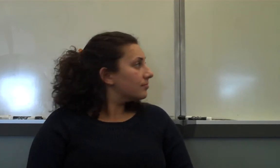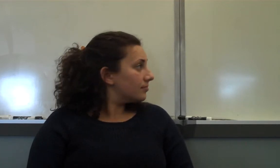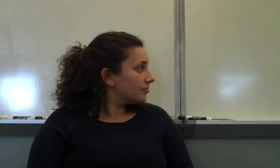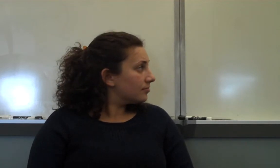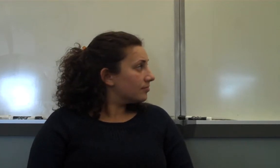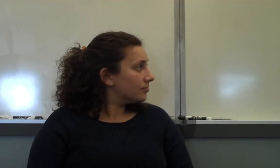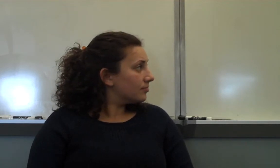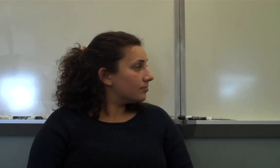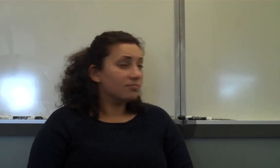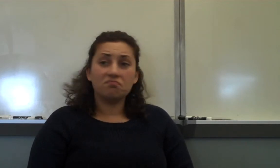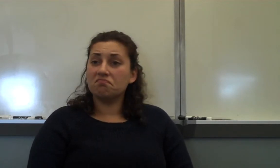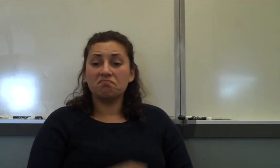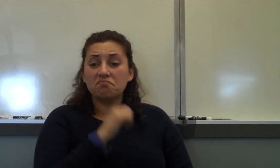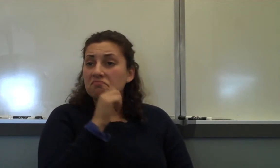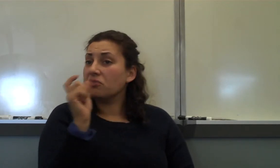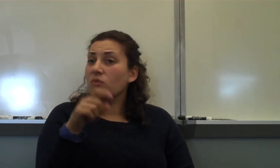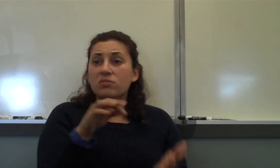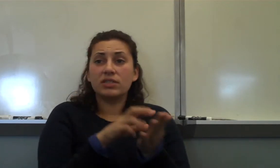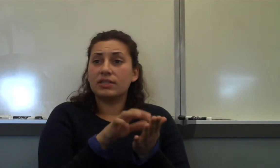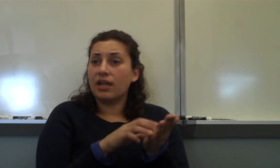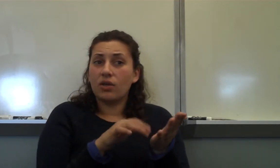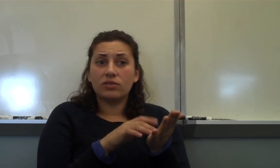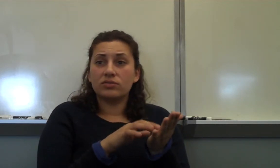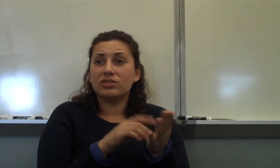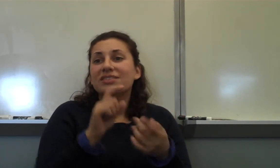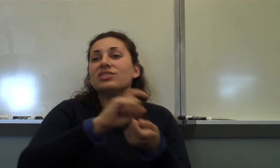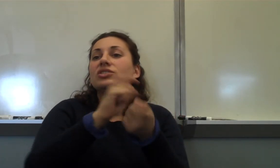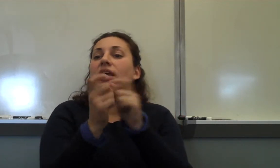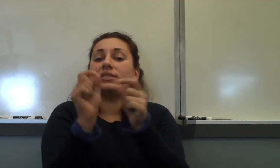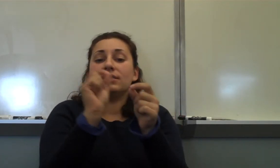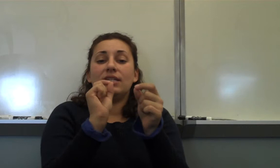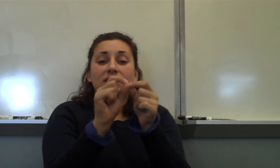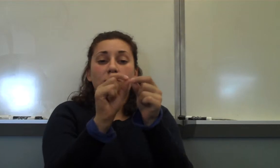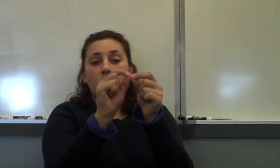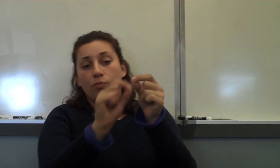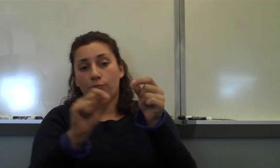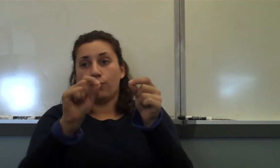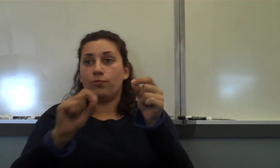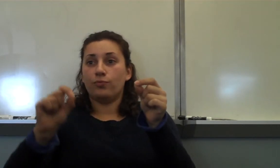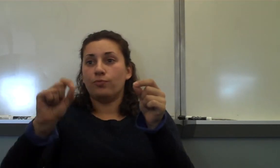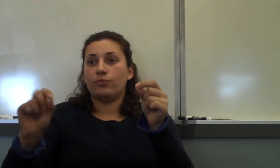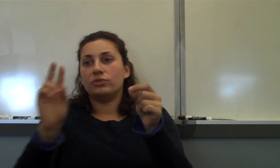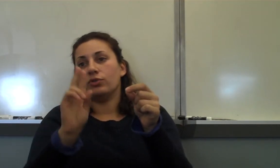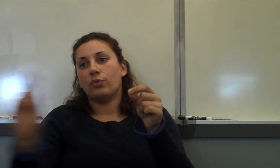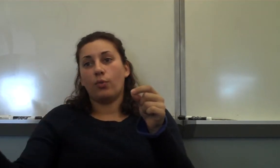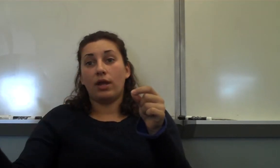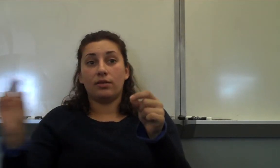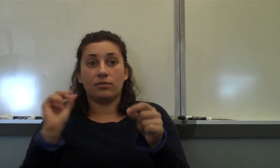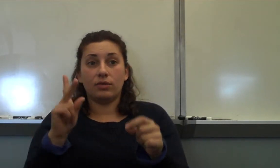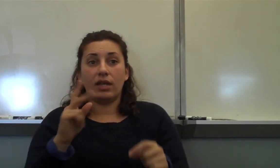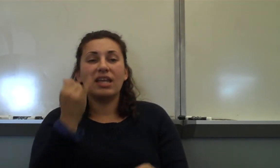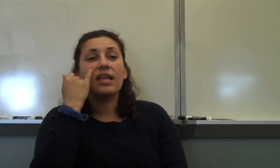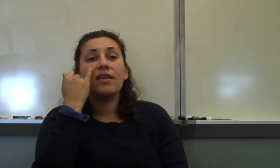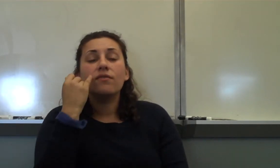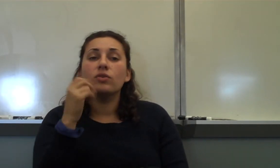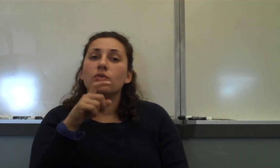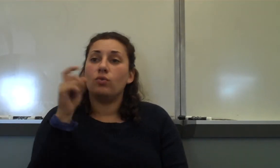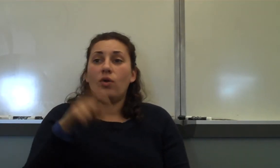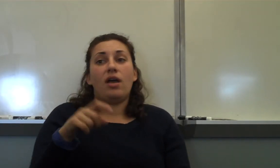So no calculating at all. Just shifts the decimal point when you multiply by powers of 10. And the important thing is to